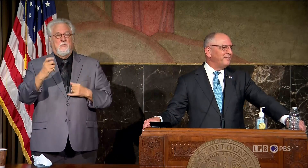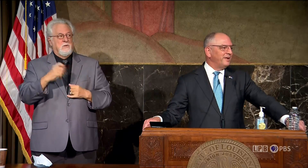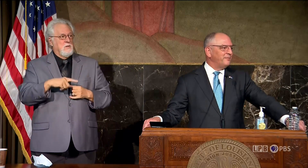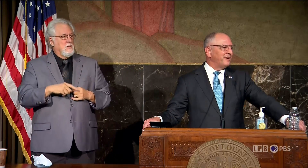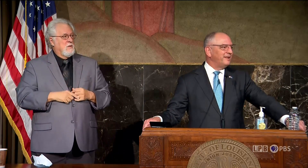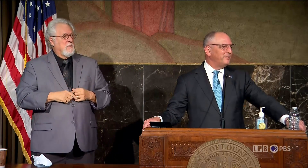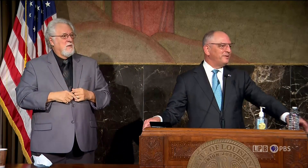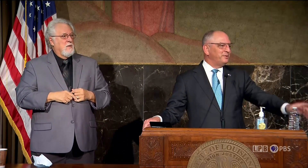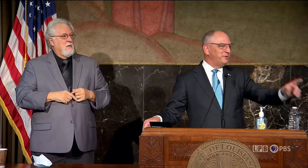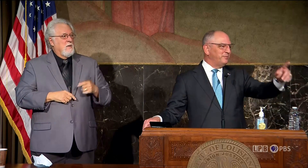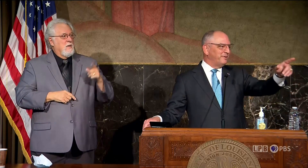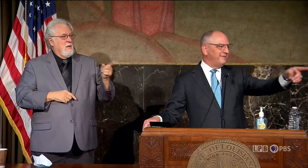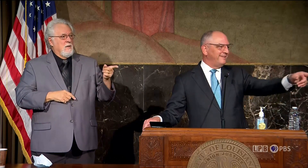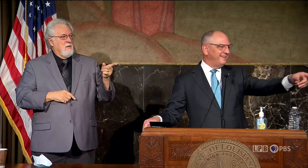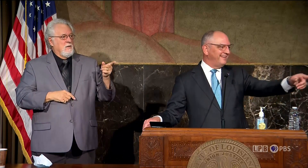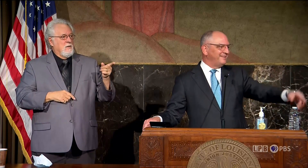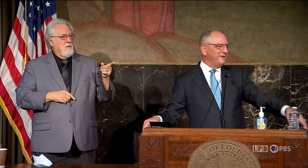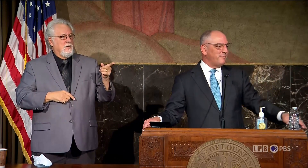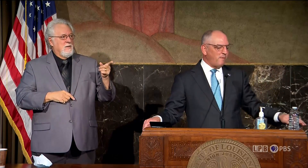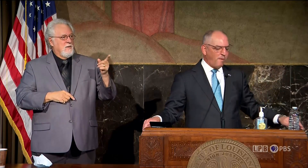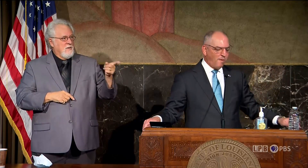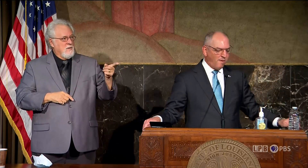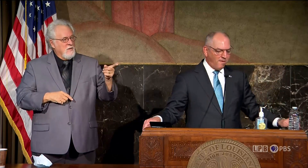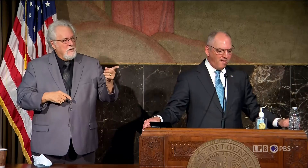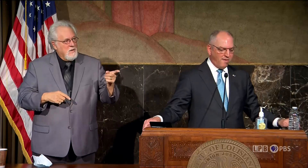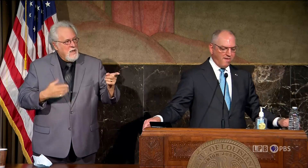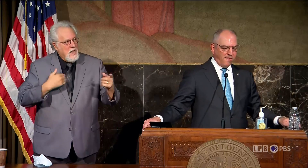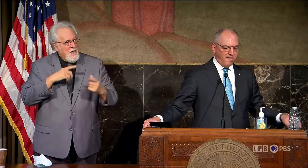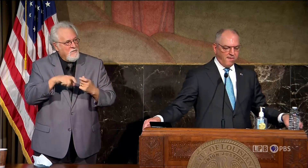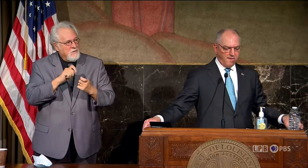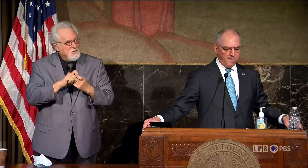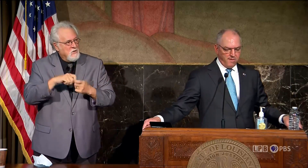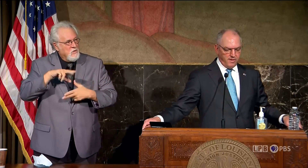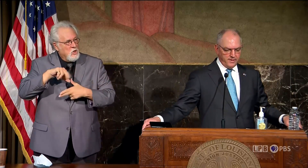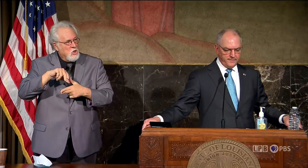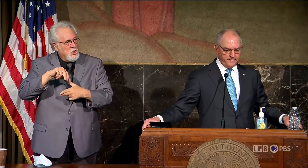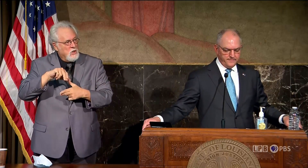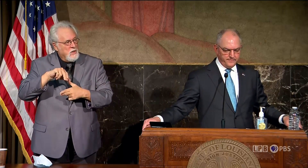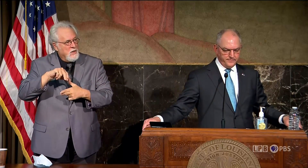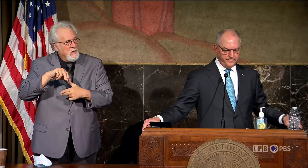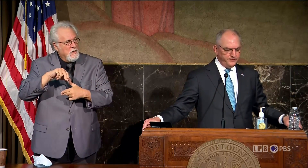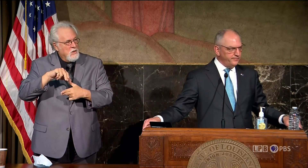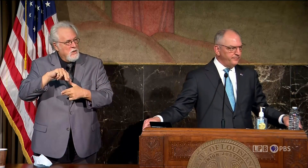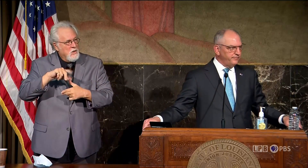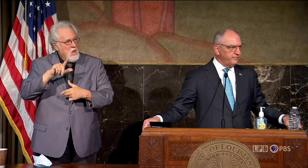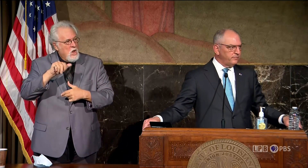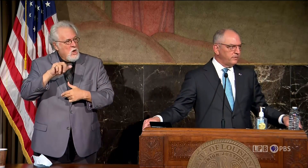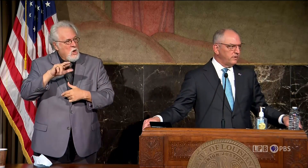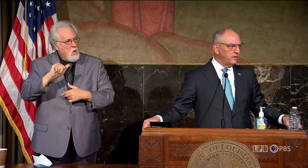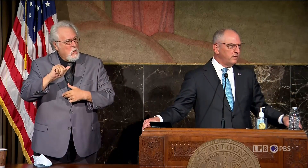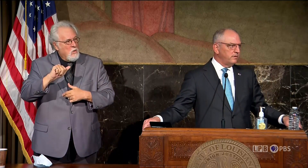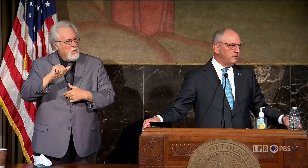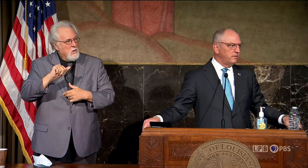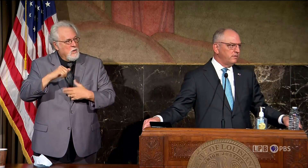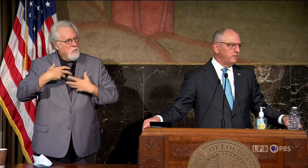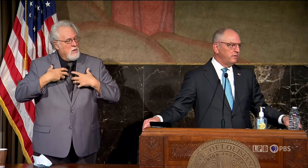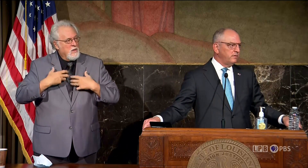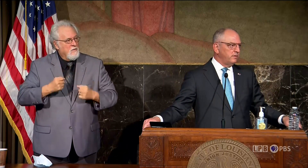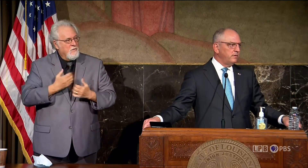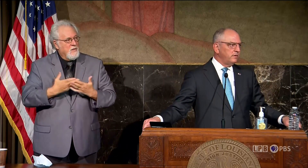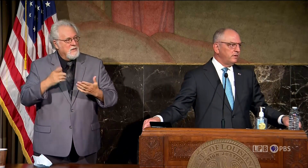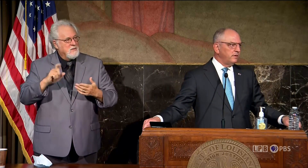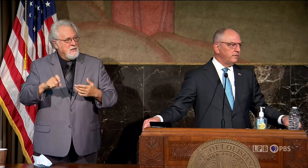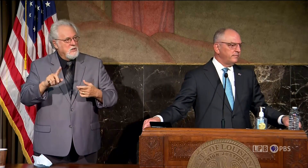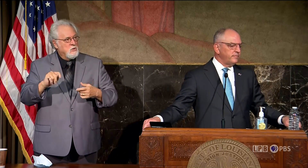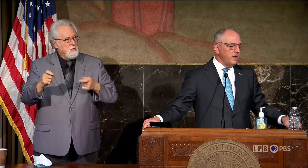Okay, we'll do 2 more. Yes, ma'am. Are there specific Hurricane Laura recovery items that you think are needed to be